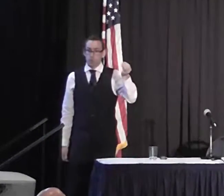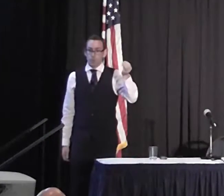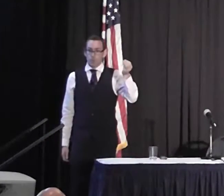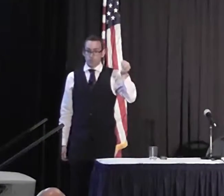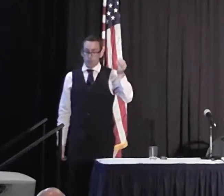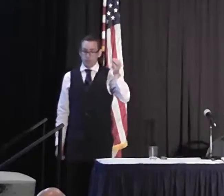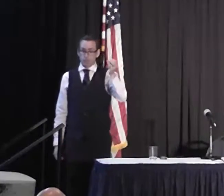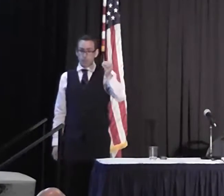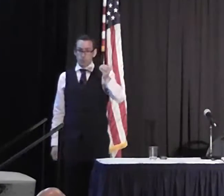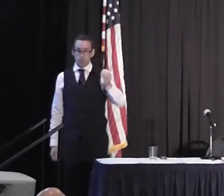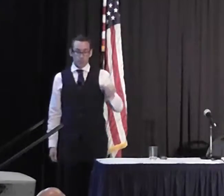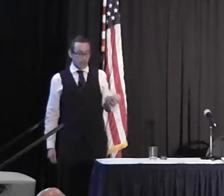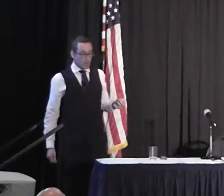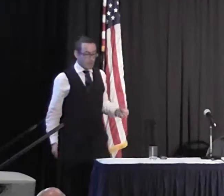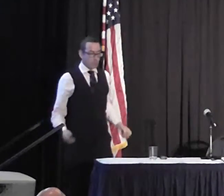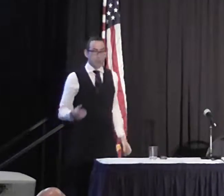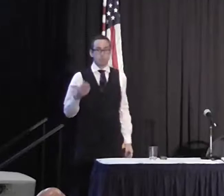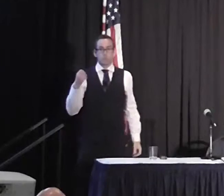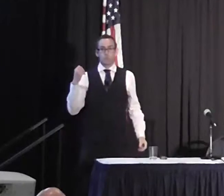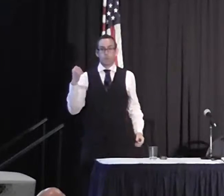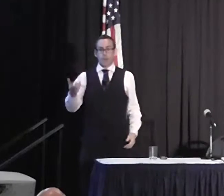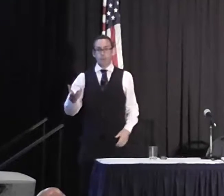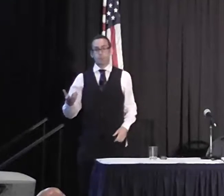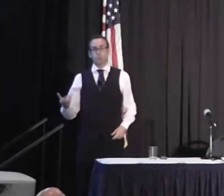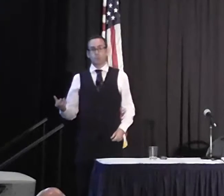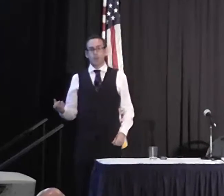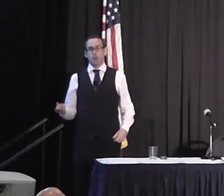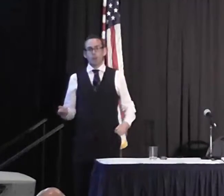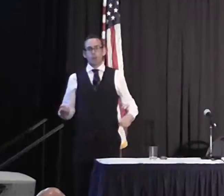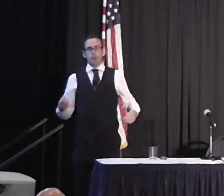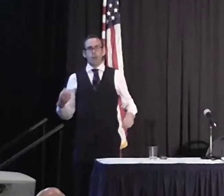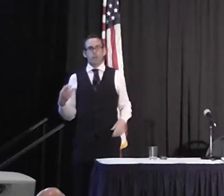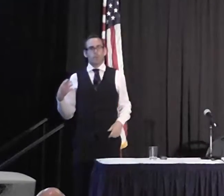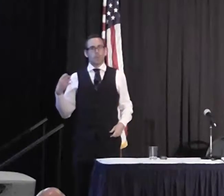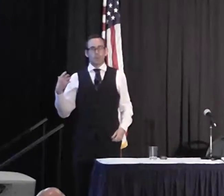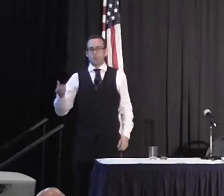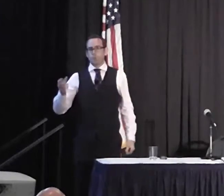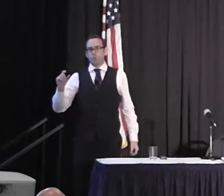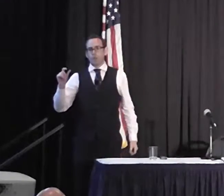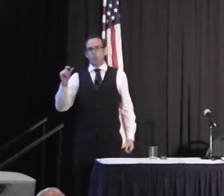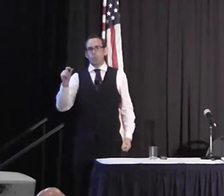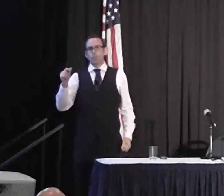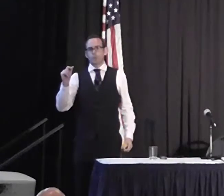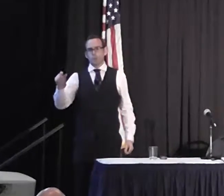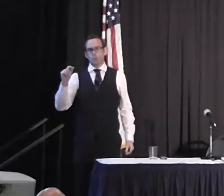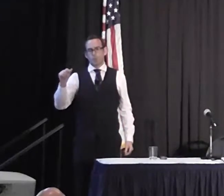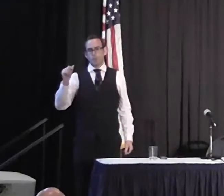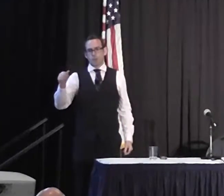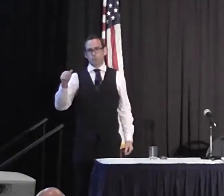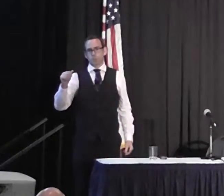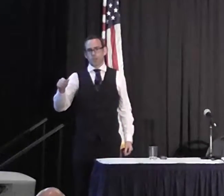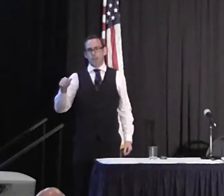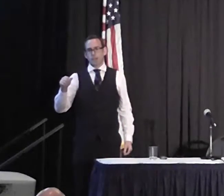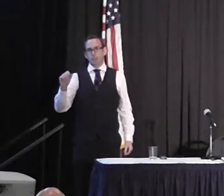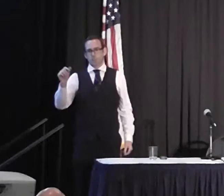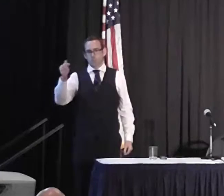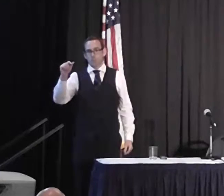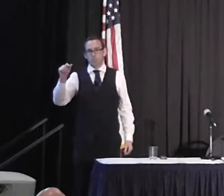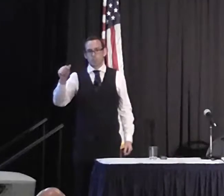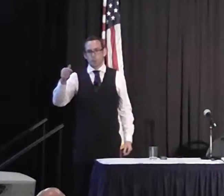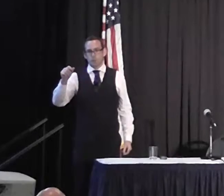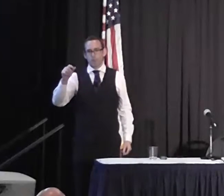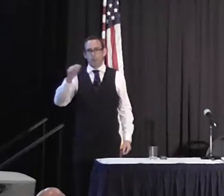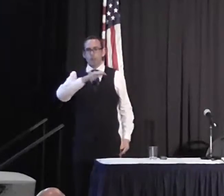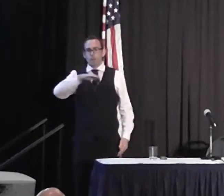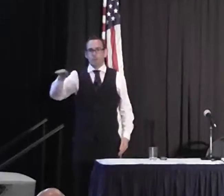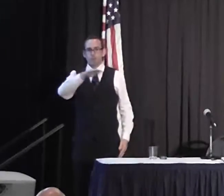barrels. And so that's the first piece of that. In terms of exports now, they're exporting about 1.2 million barrels a day. So they're